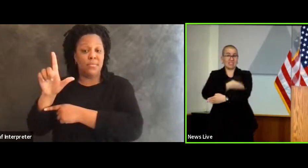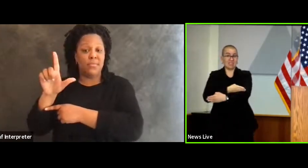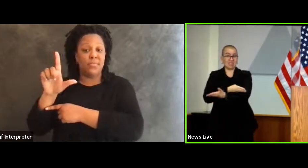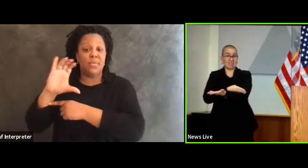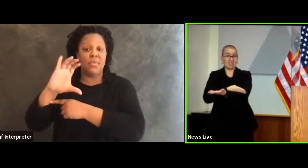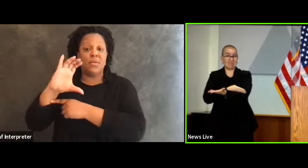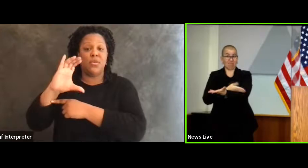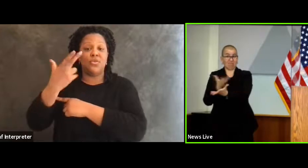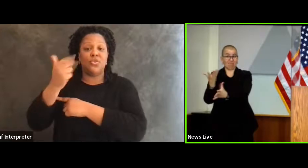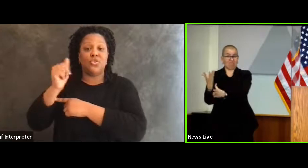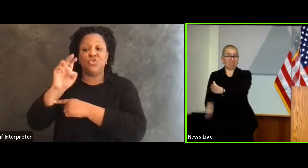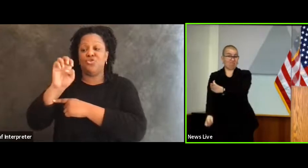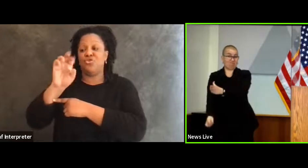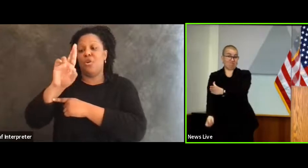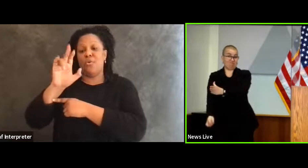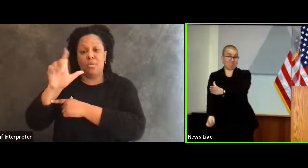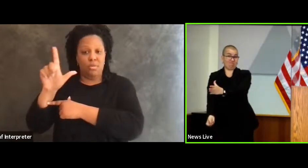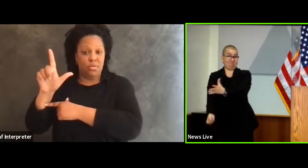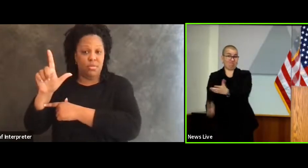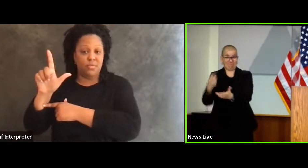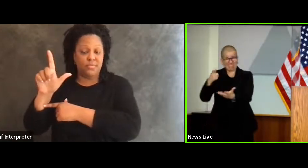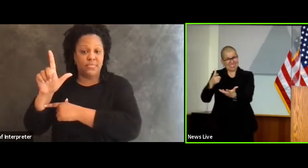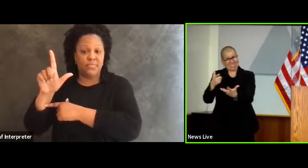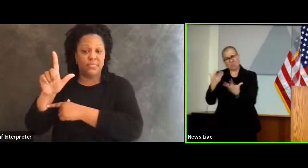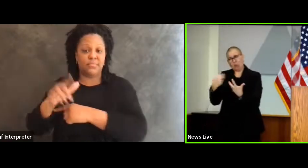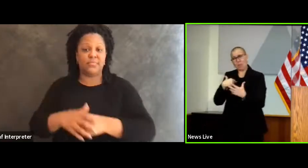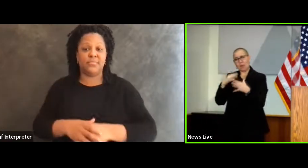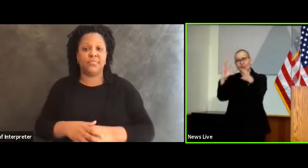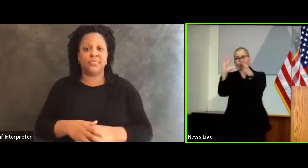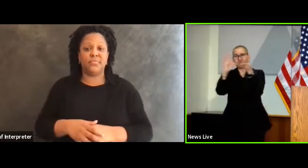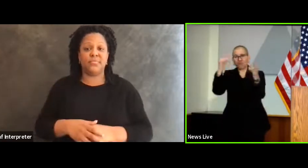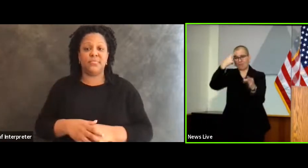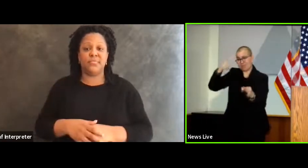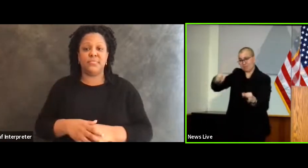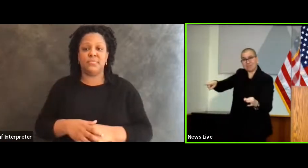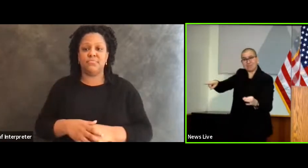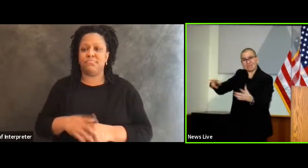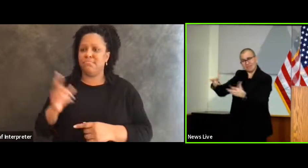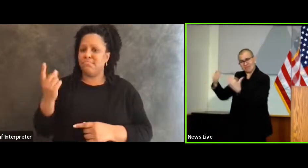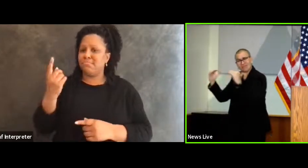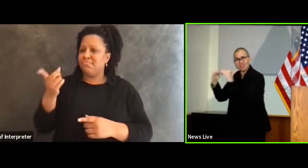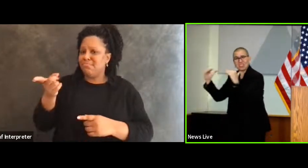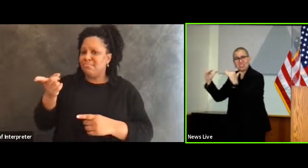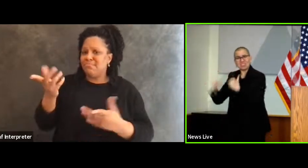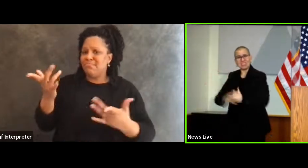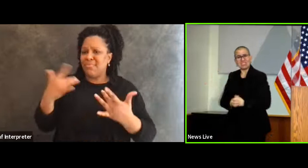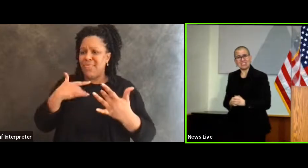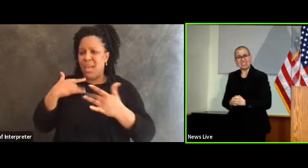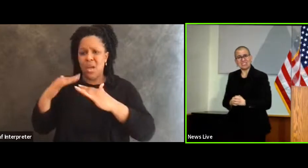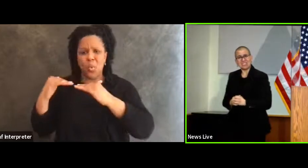for her son and for so many others is contained in these bills.